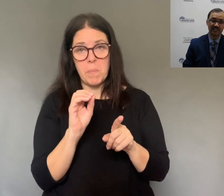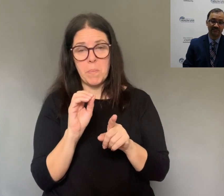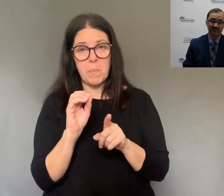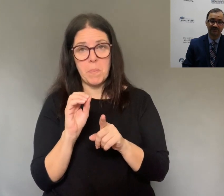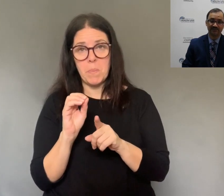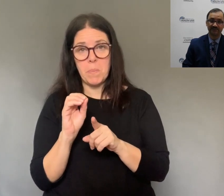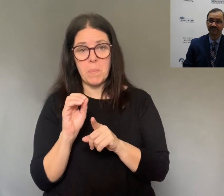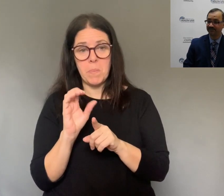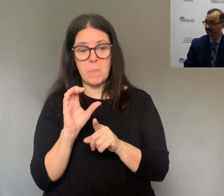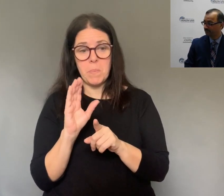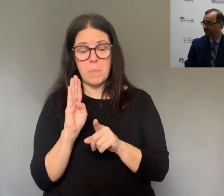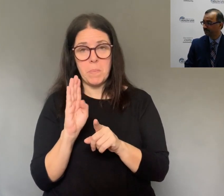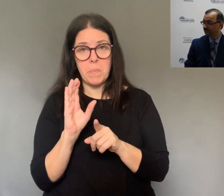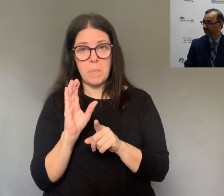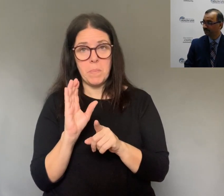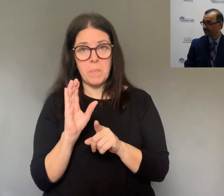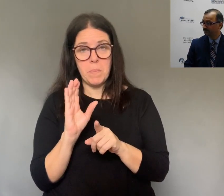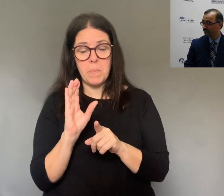wasting the sample.